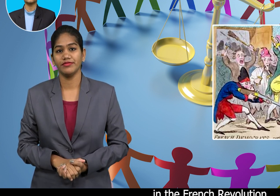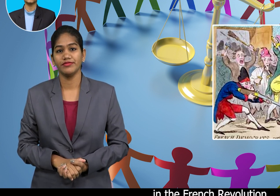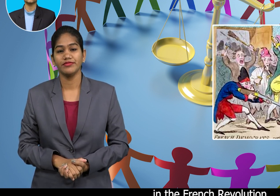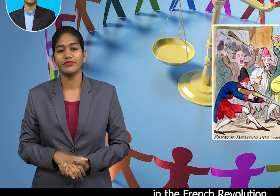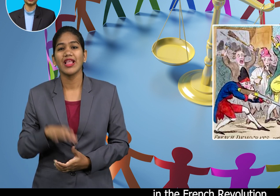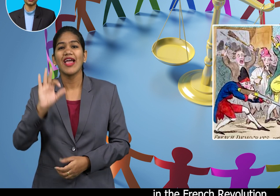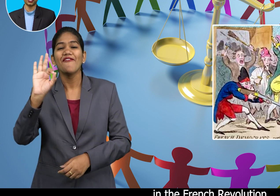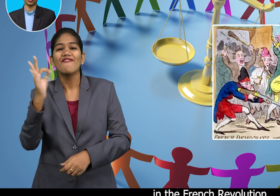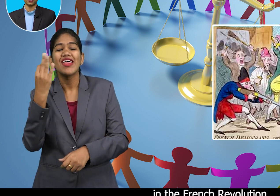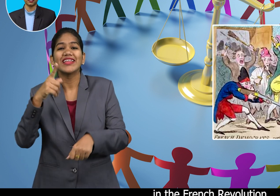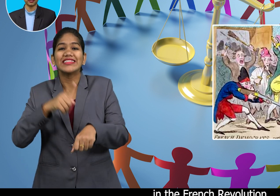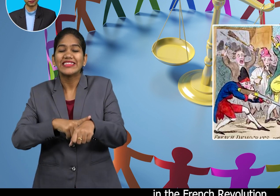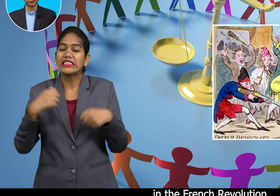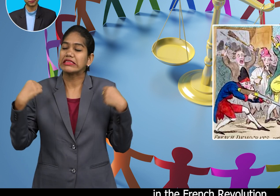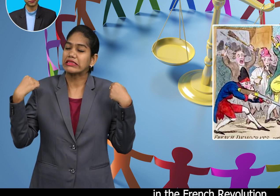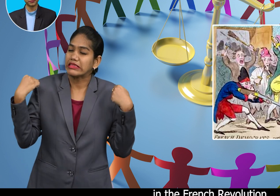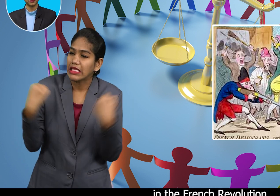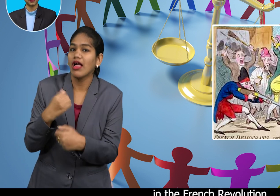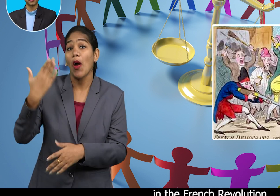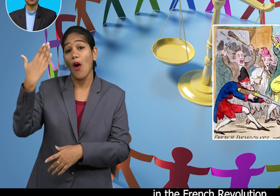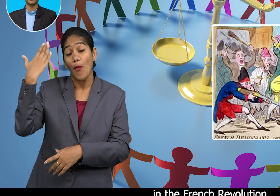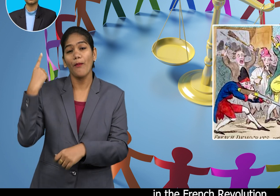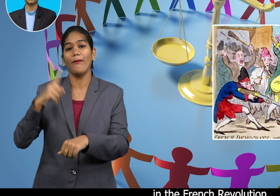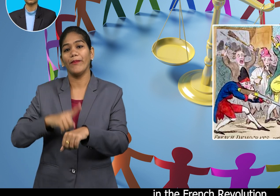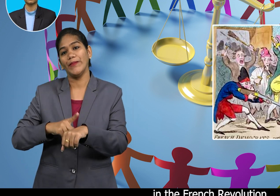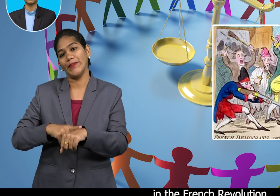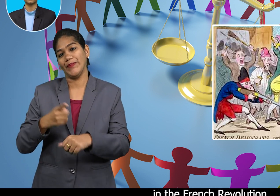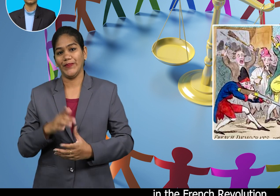In the French Revolution,